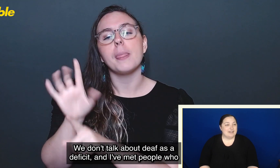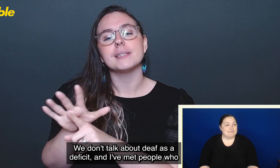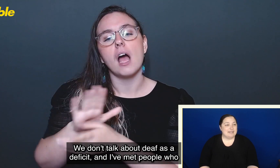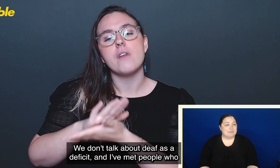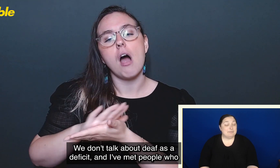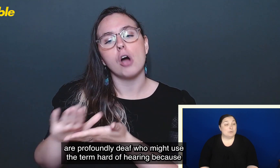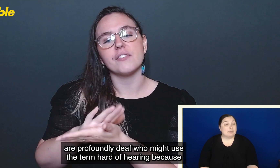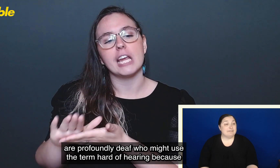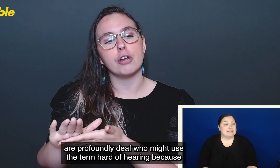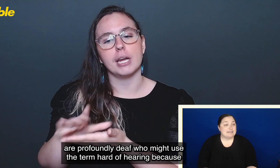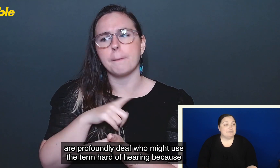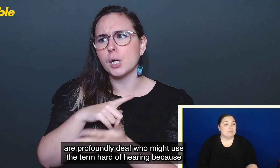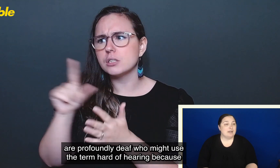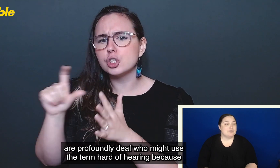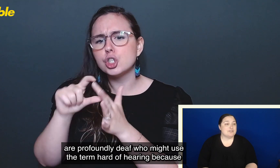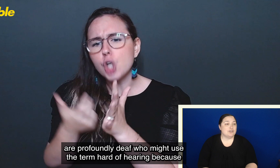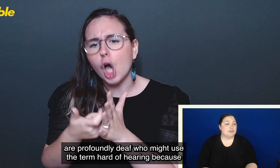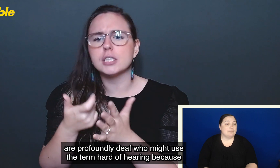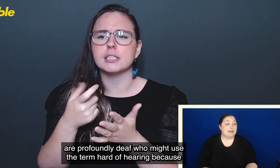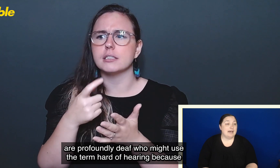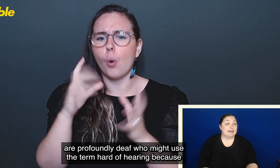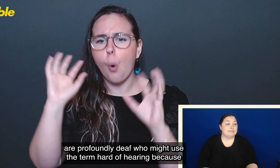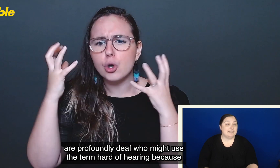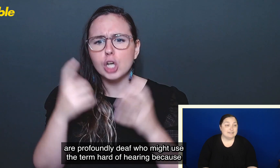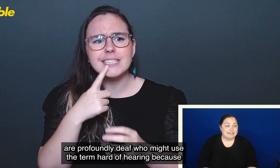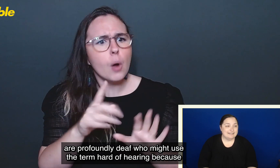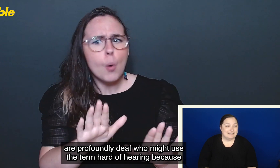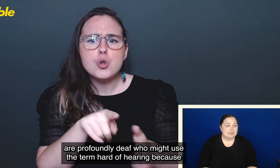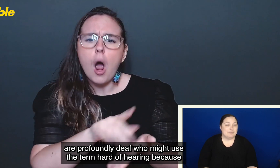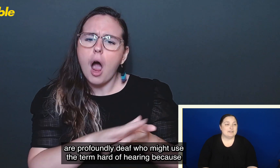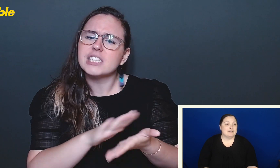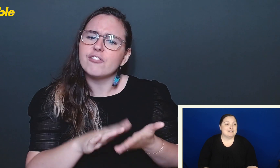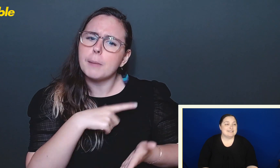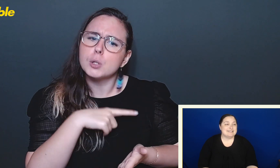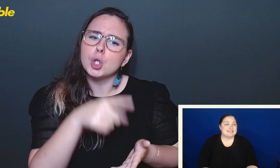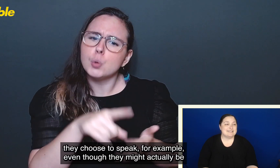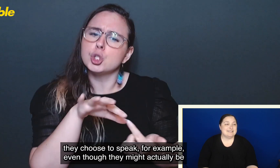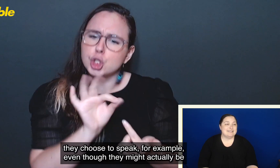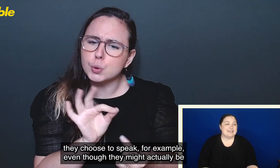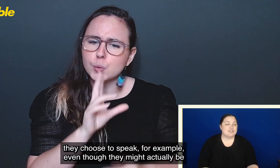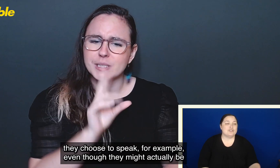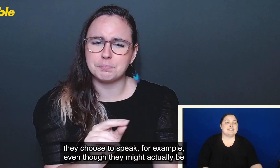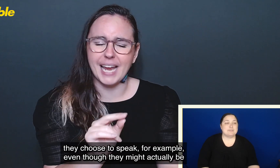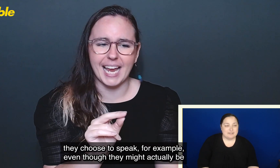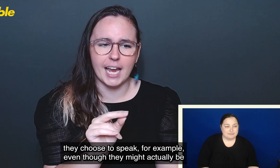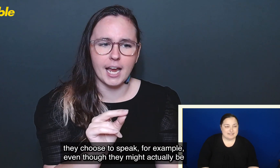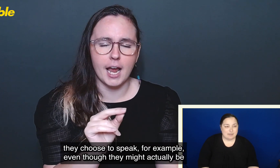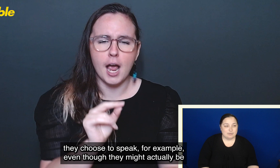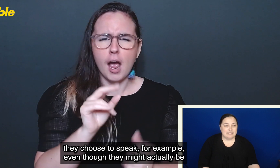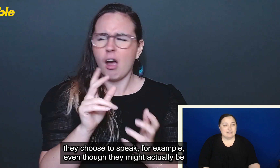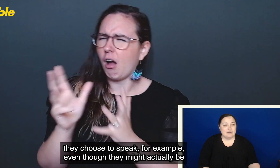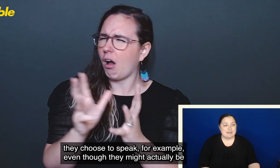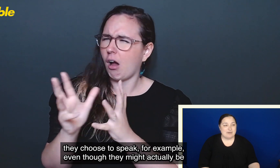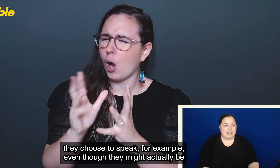And I've met people who are profoundly deaf who might use the term hard of hearing because they choose to speak, for